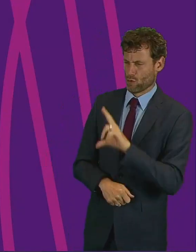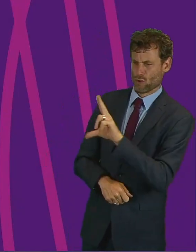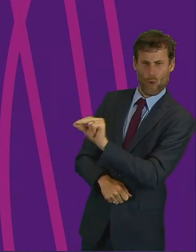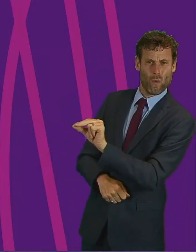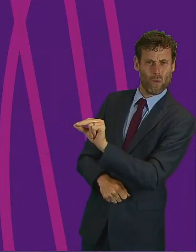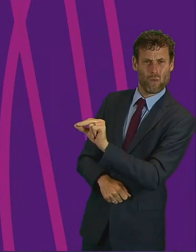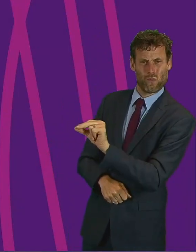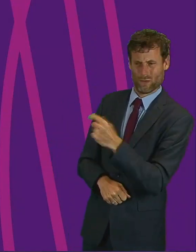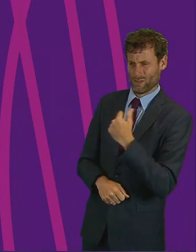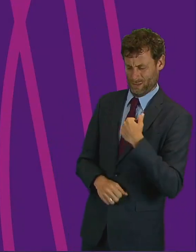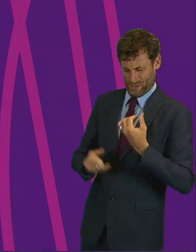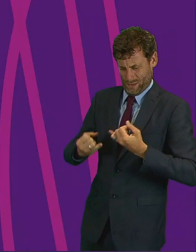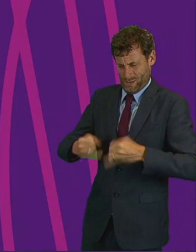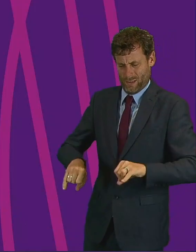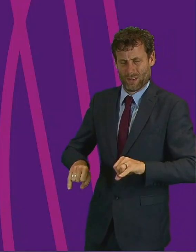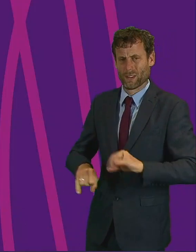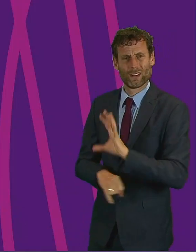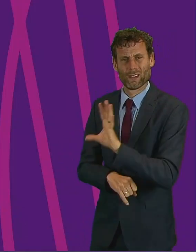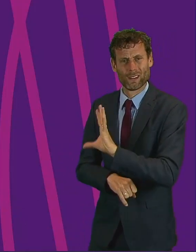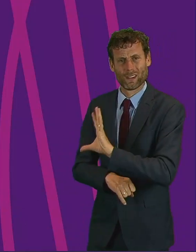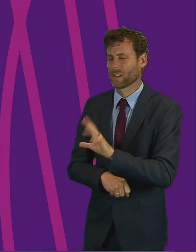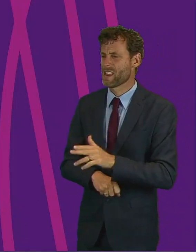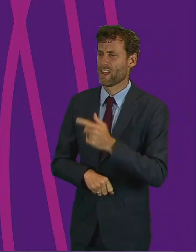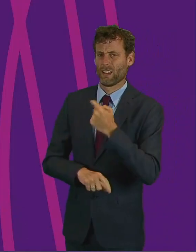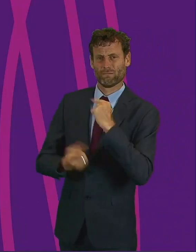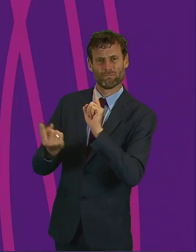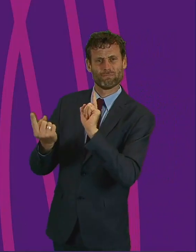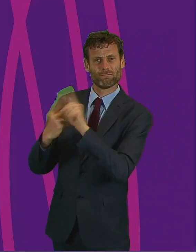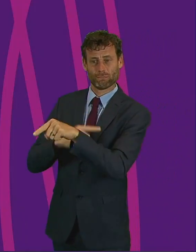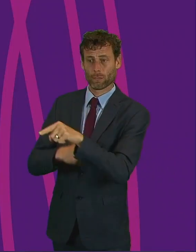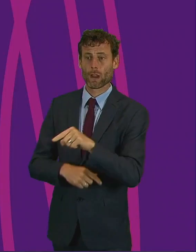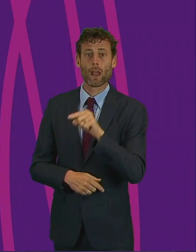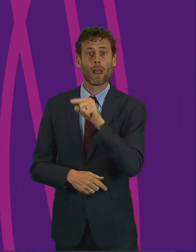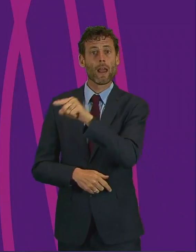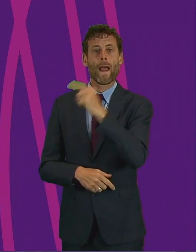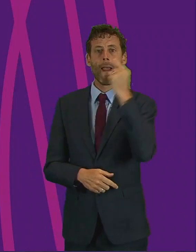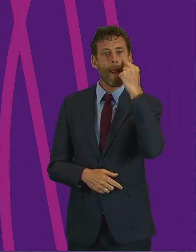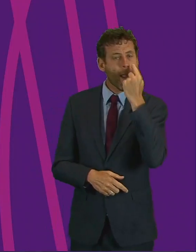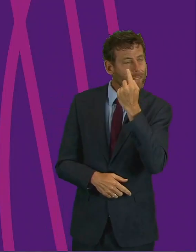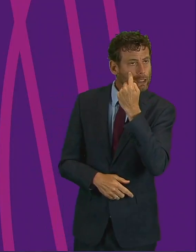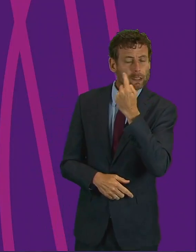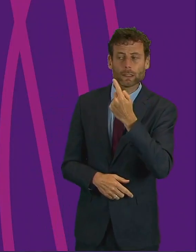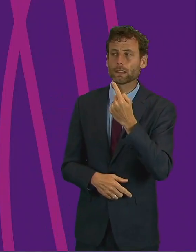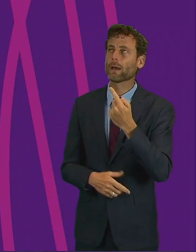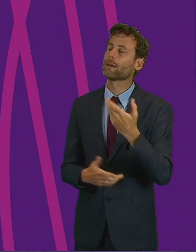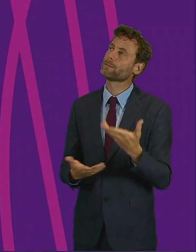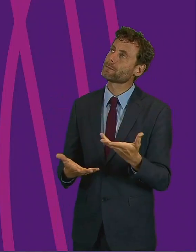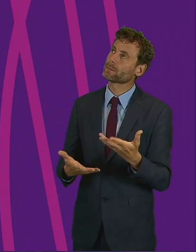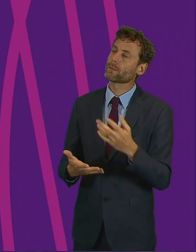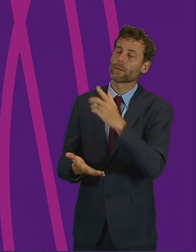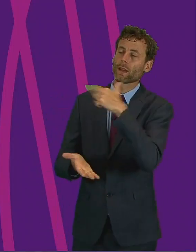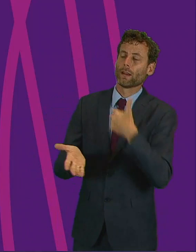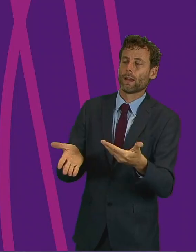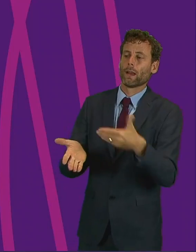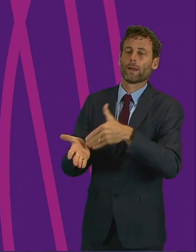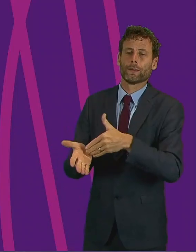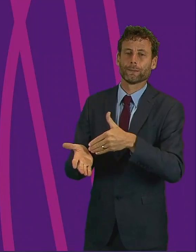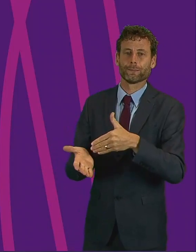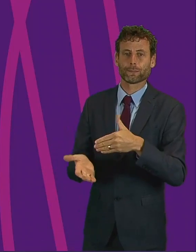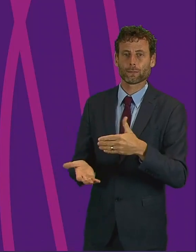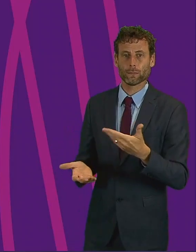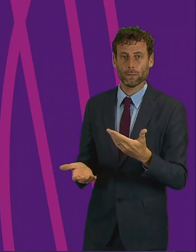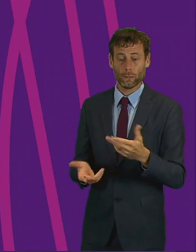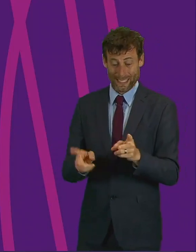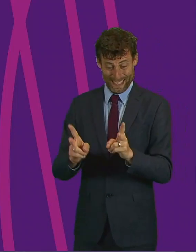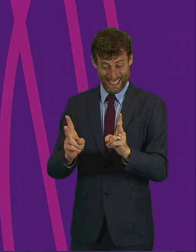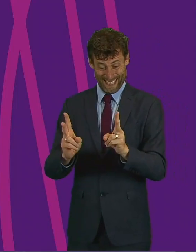also say to Jackson Carlo that the evidence, and I should say as a preface to this comment, that I don't consider any